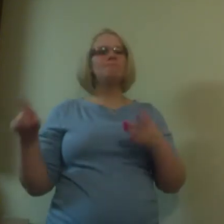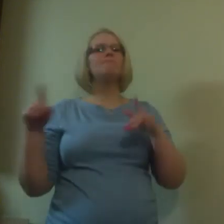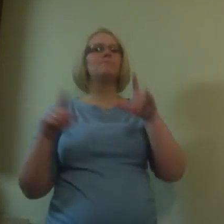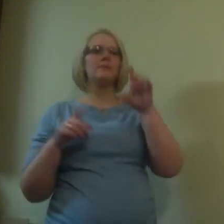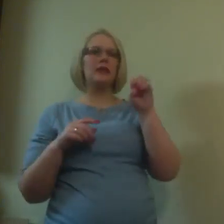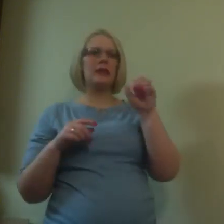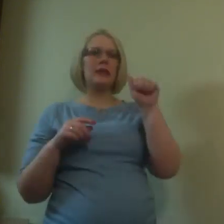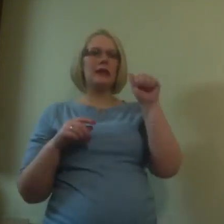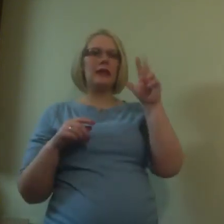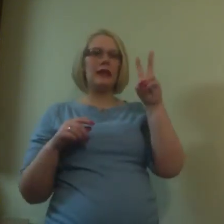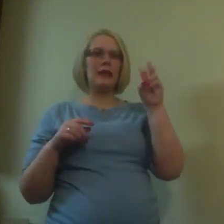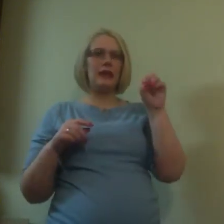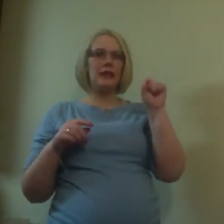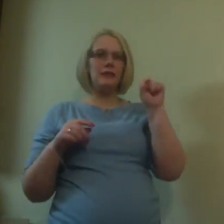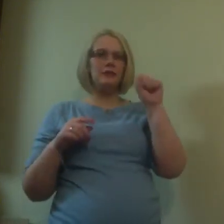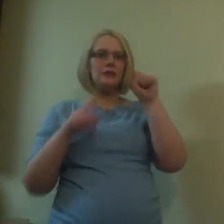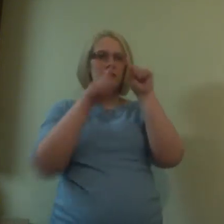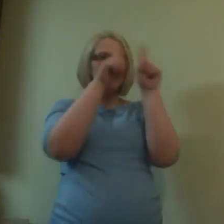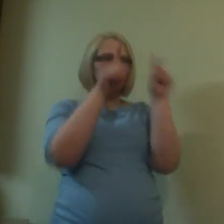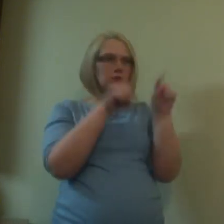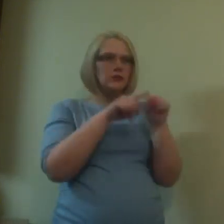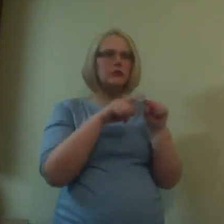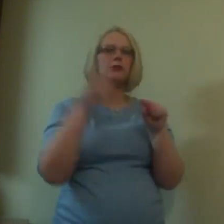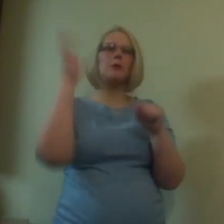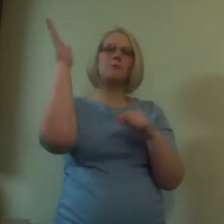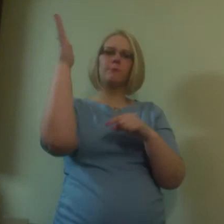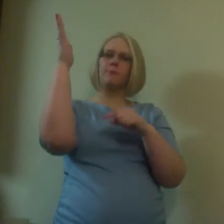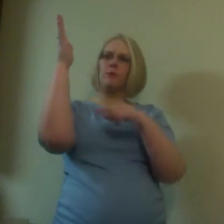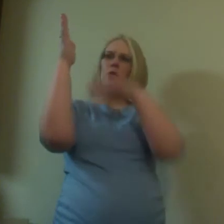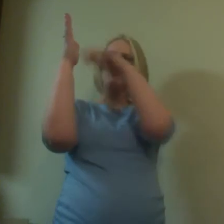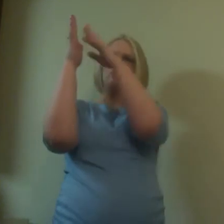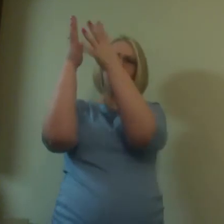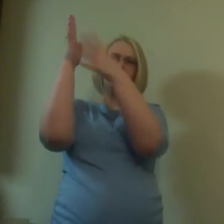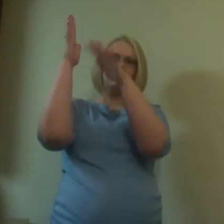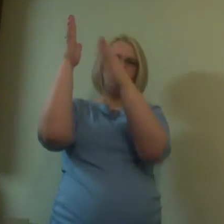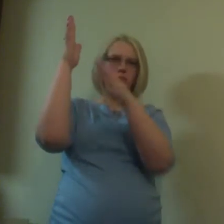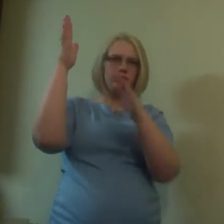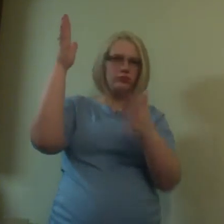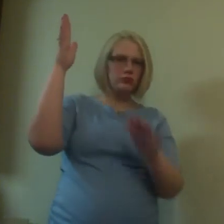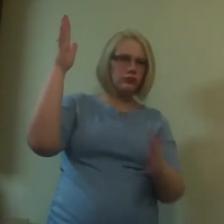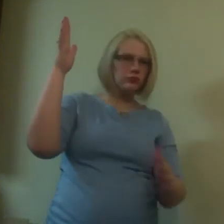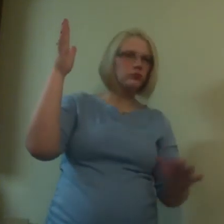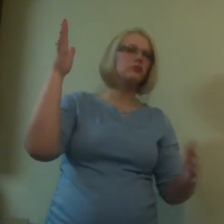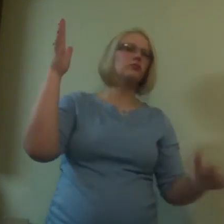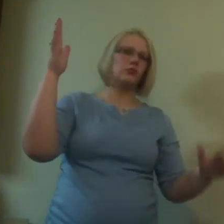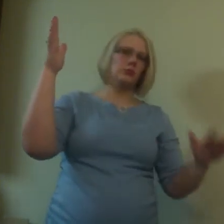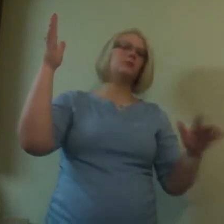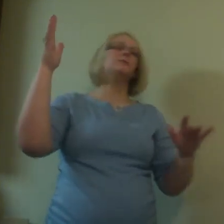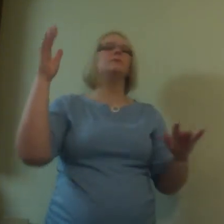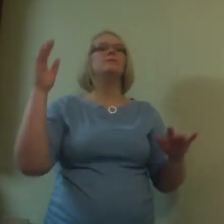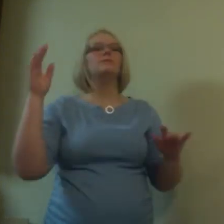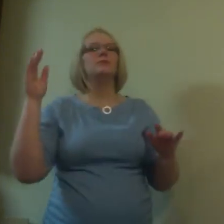it's really windy? Spring. Yes, yes. What does the wind in the springtime